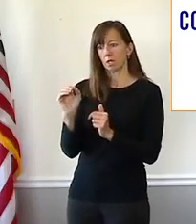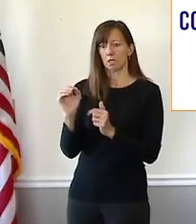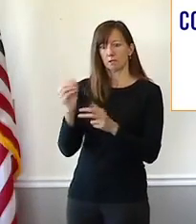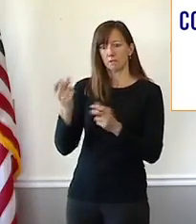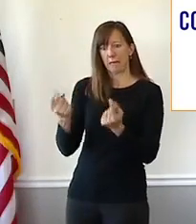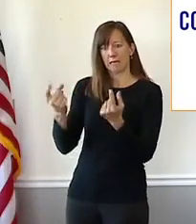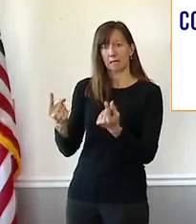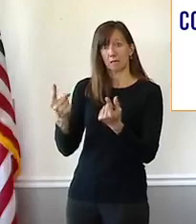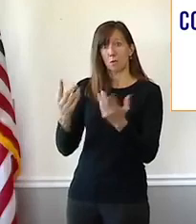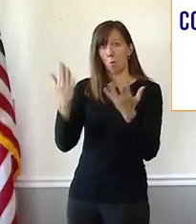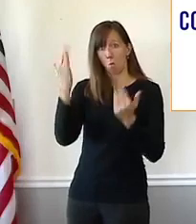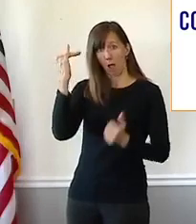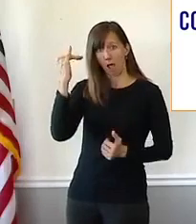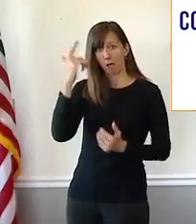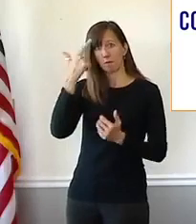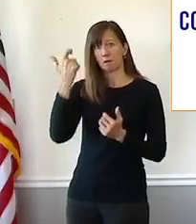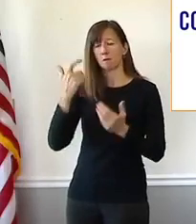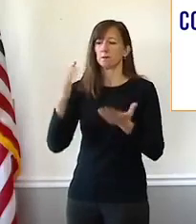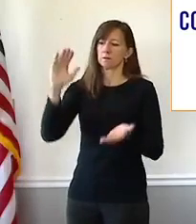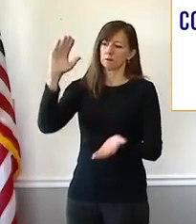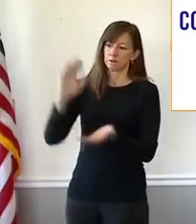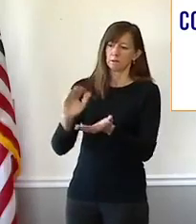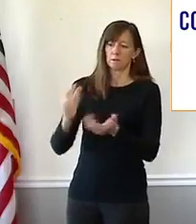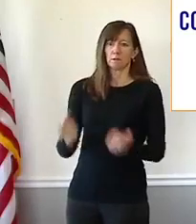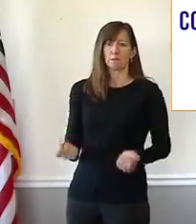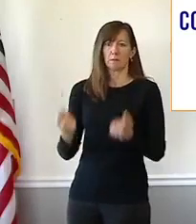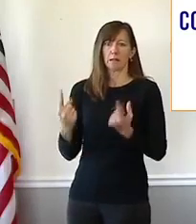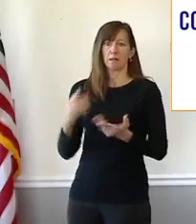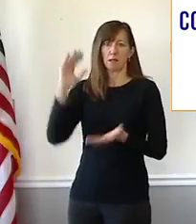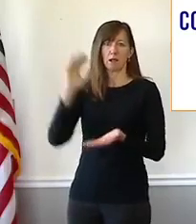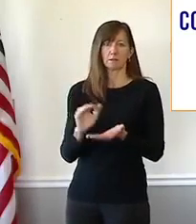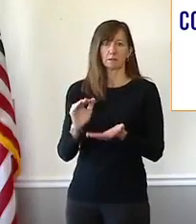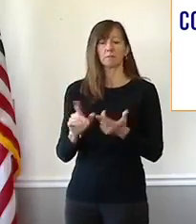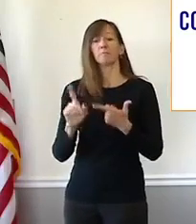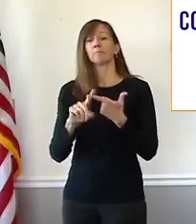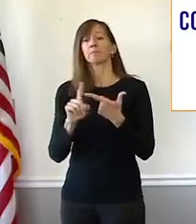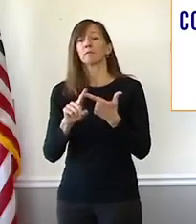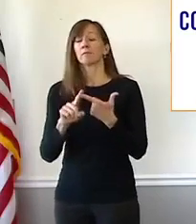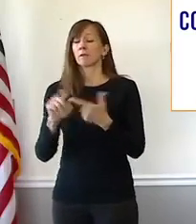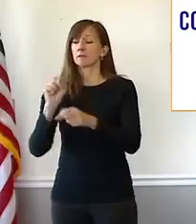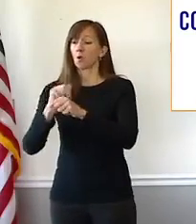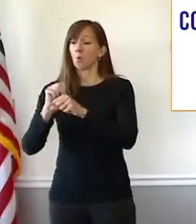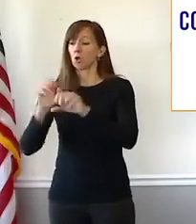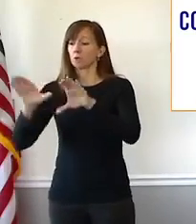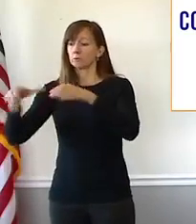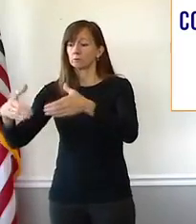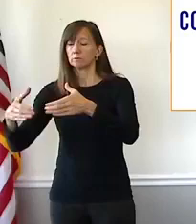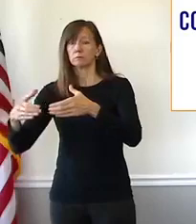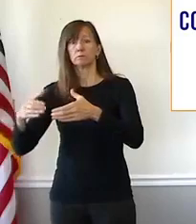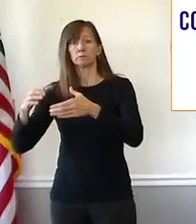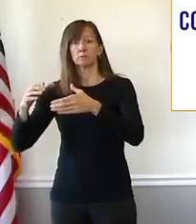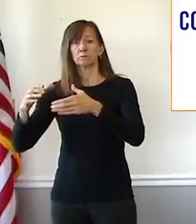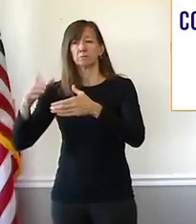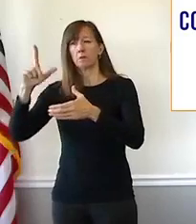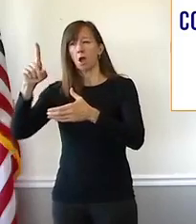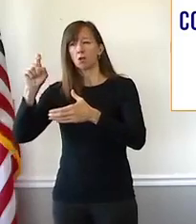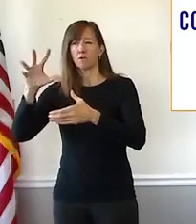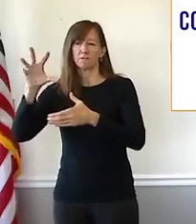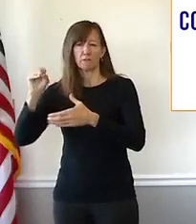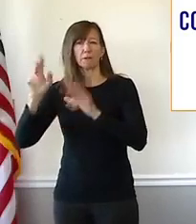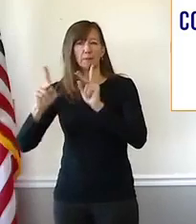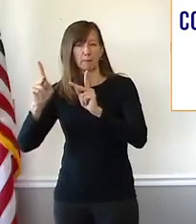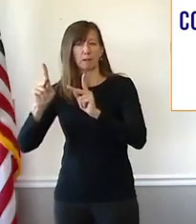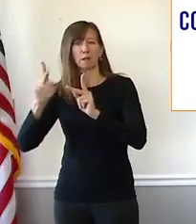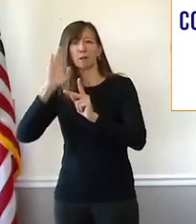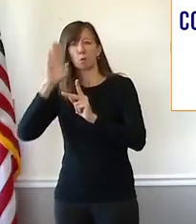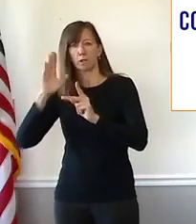will have held vacant, and we will shrink the county's workforce by as many as 150 individuals. And